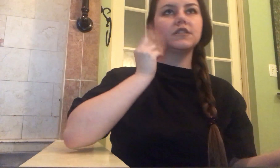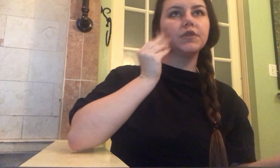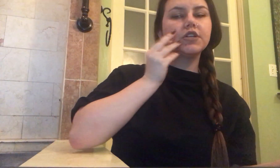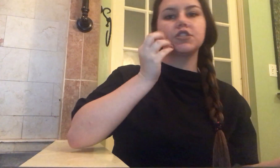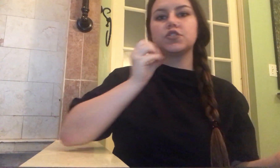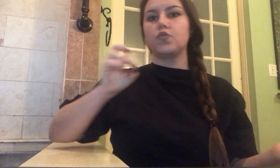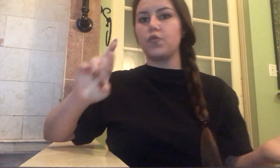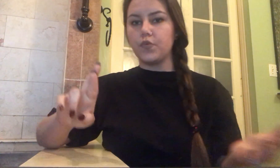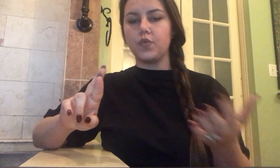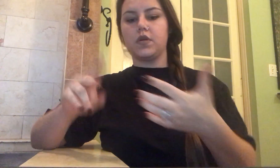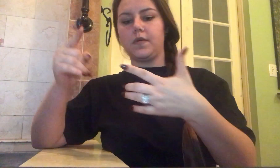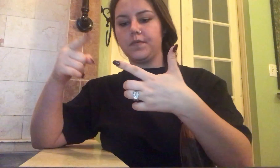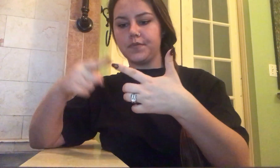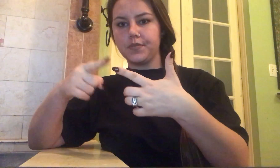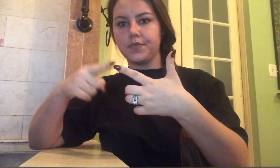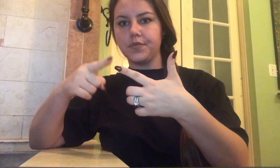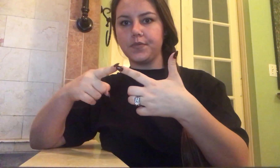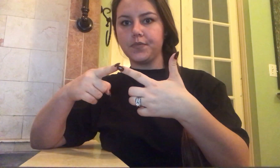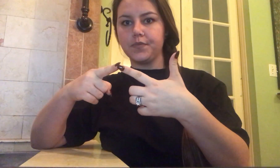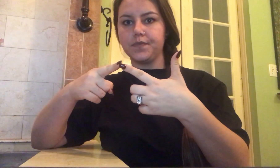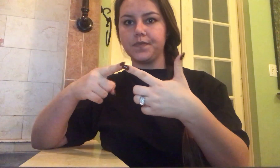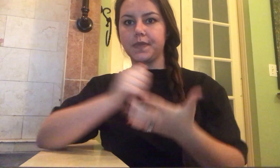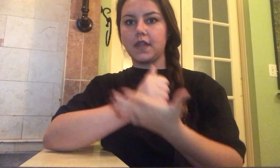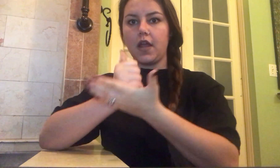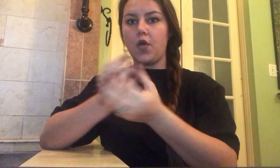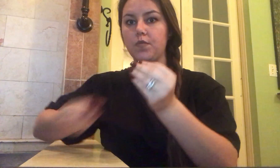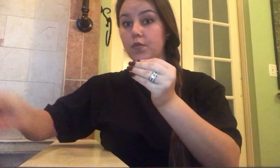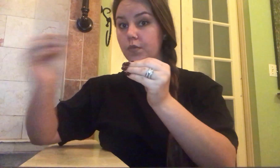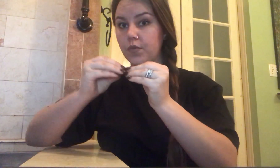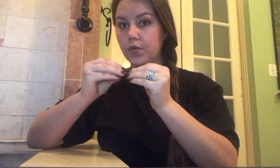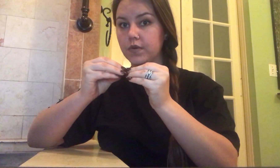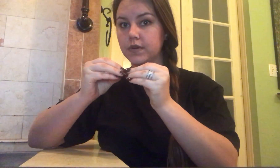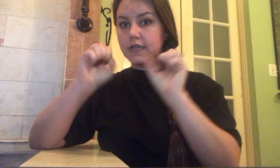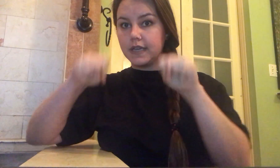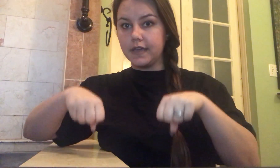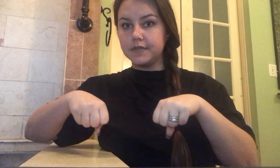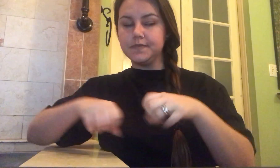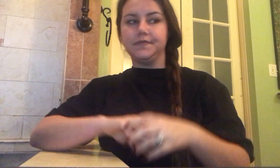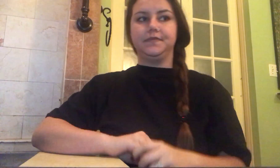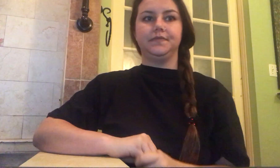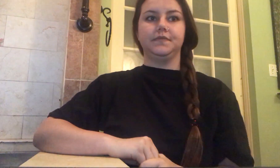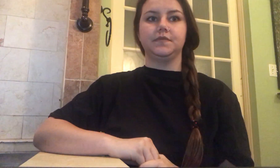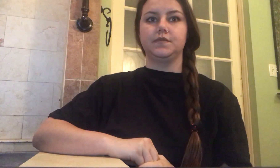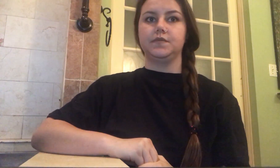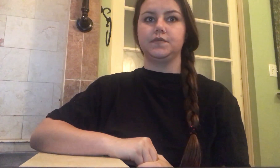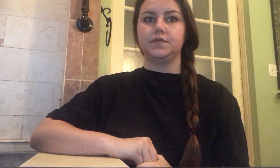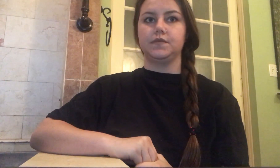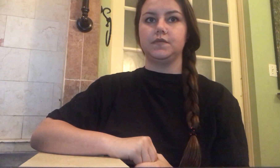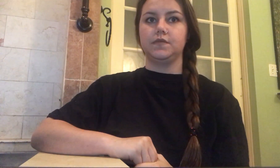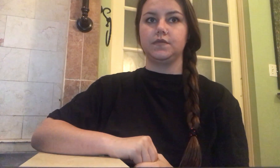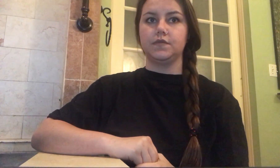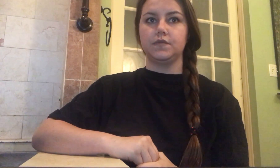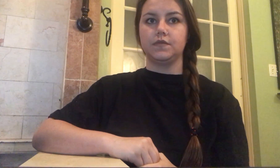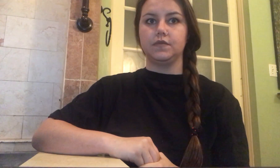food here first with our money for our just that seems to make even just organizational sense. To send it elsewhere is